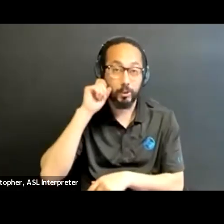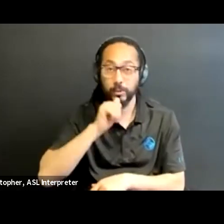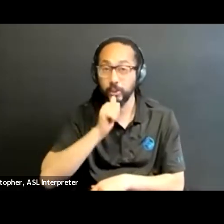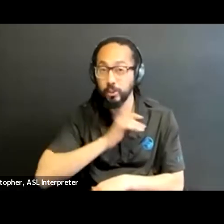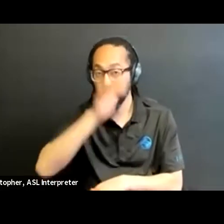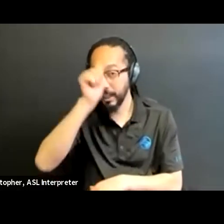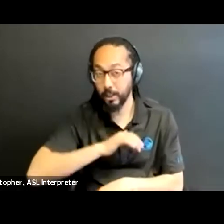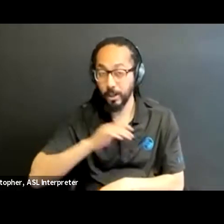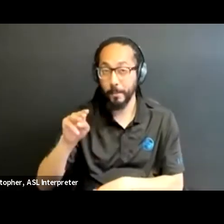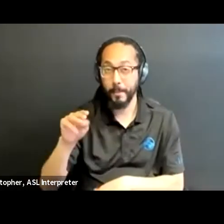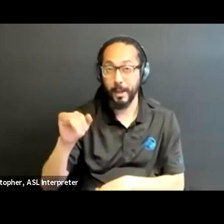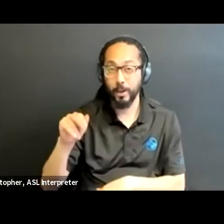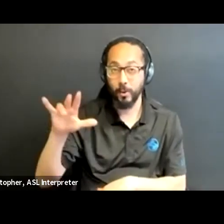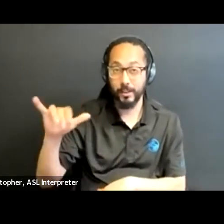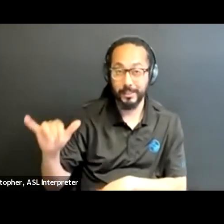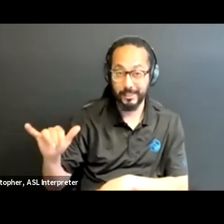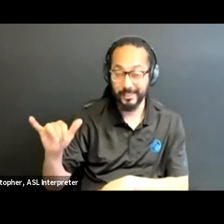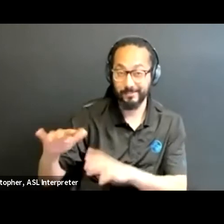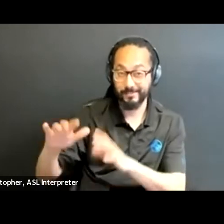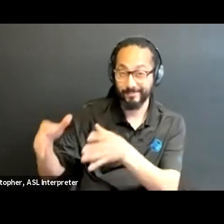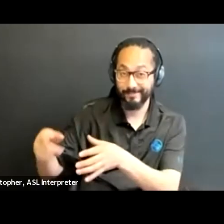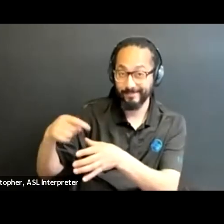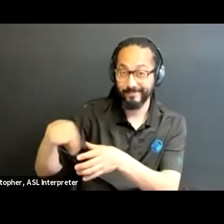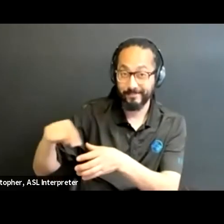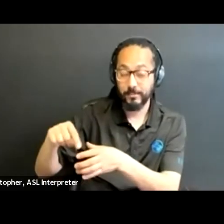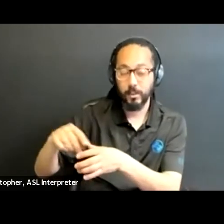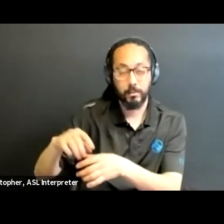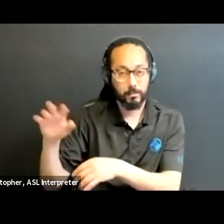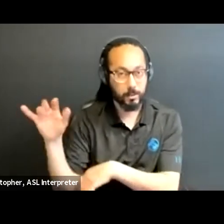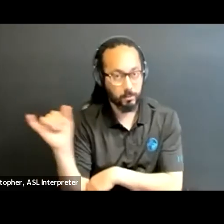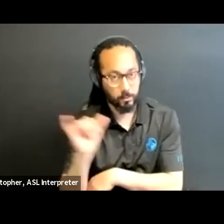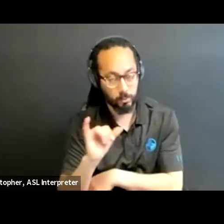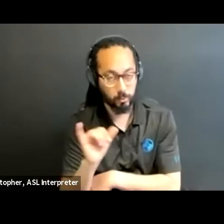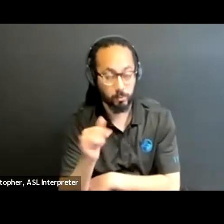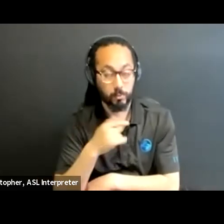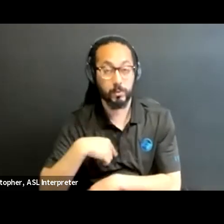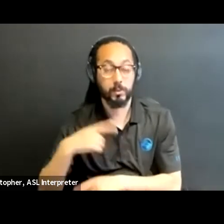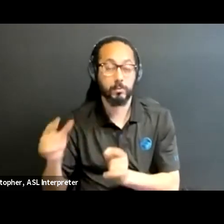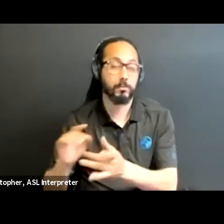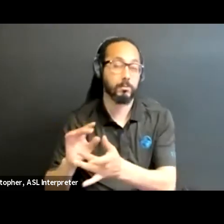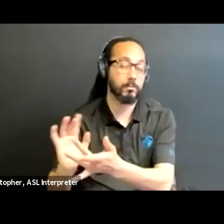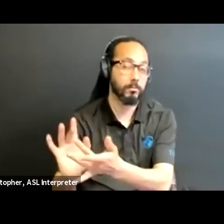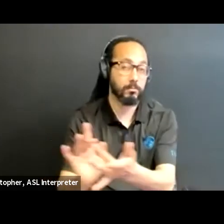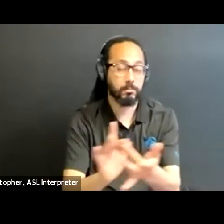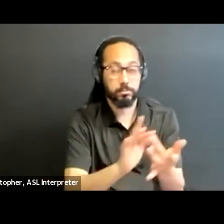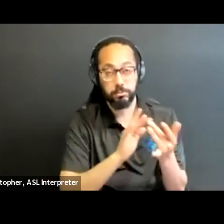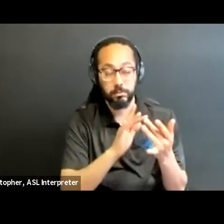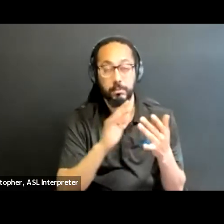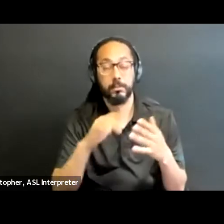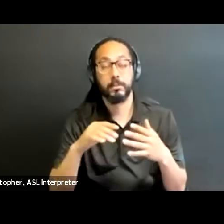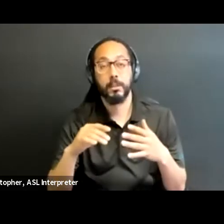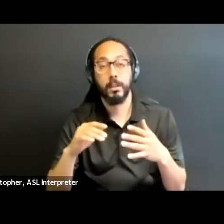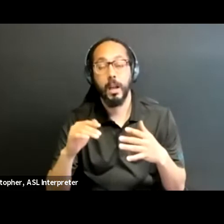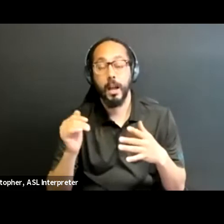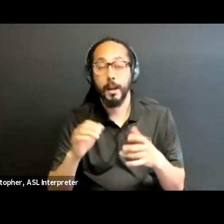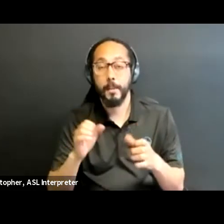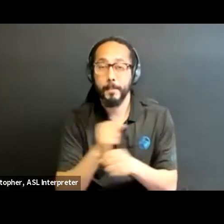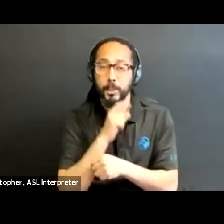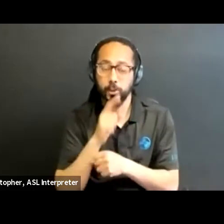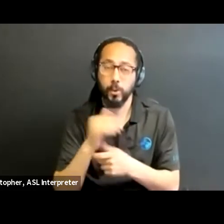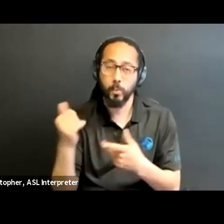also we were specifically doing outreach and grassroots contact to ensure that we recruited